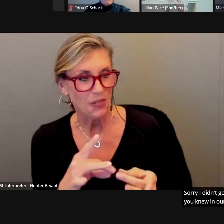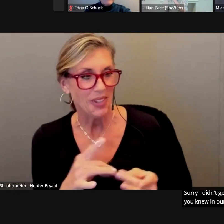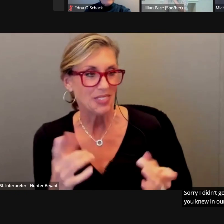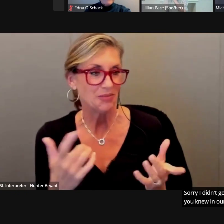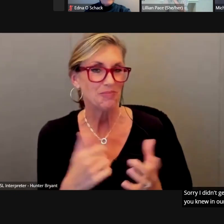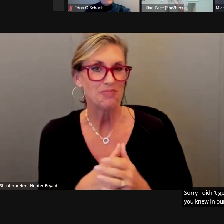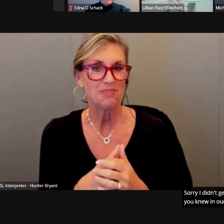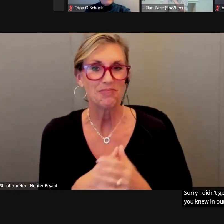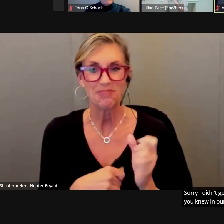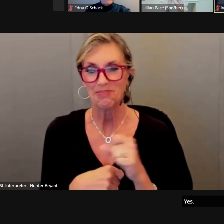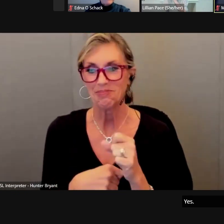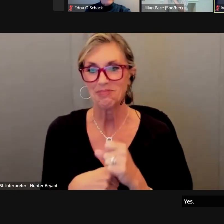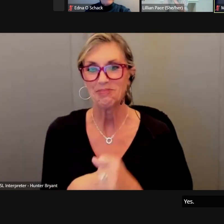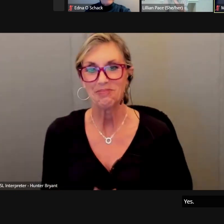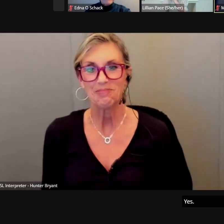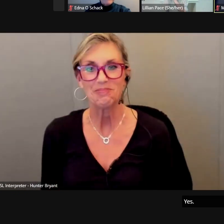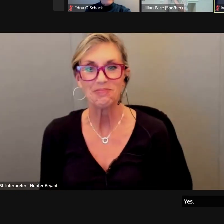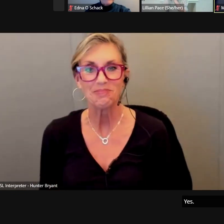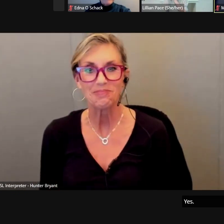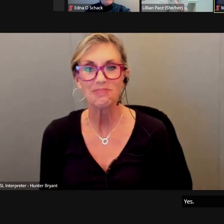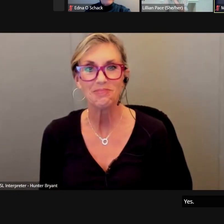Yes.